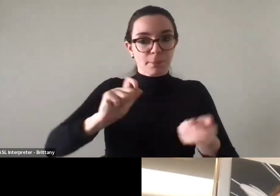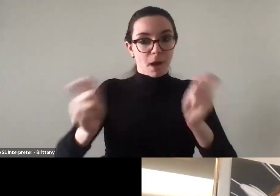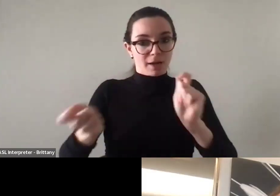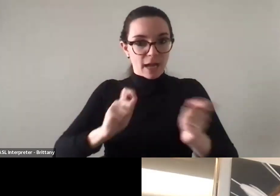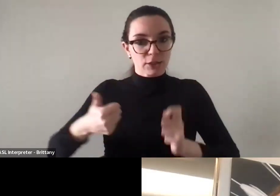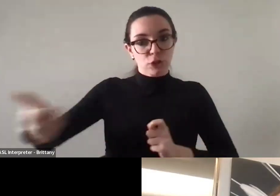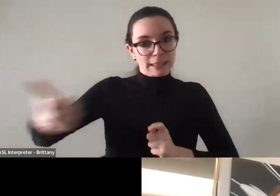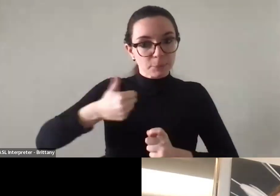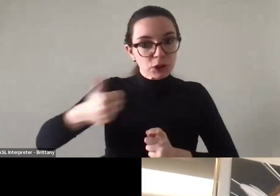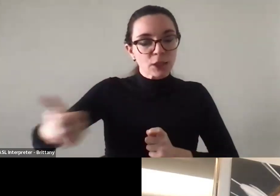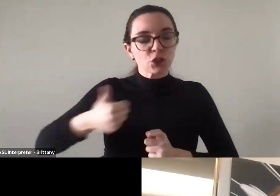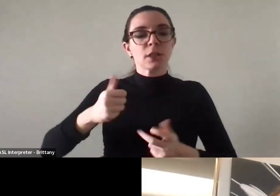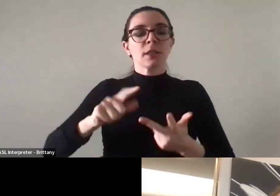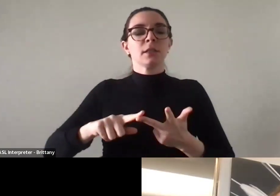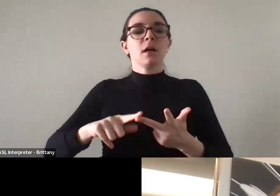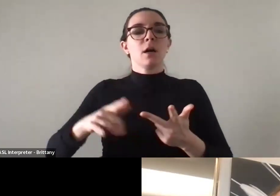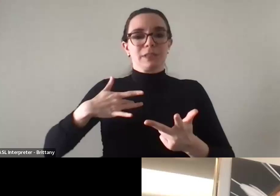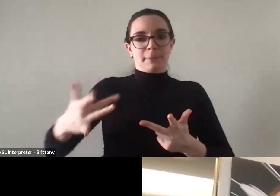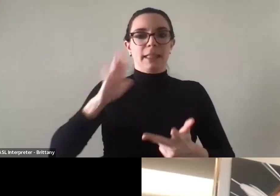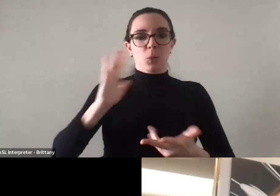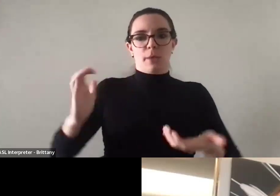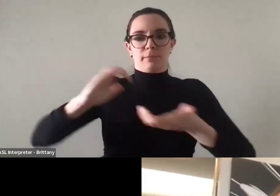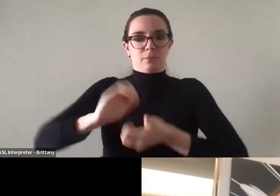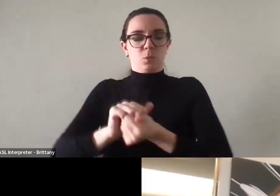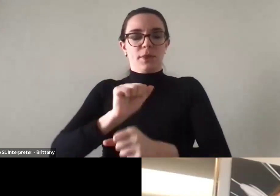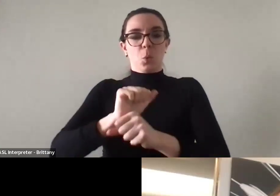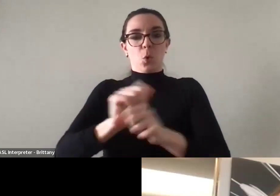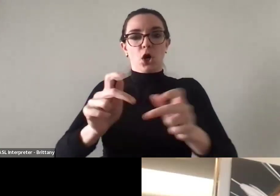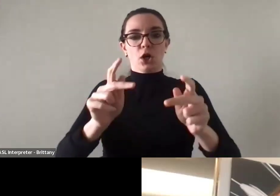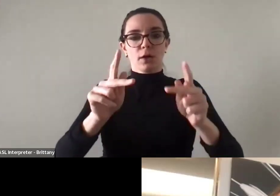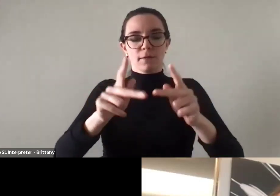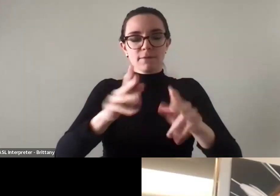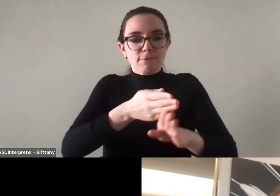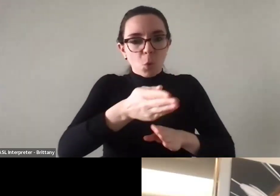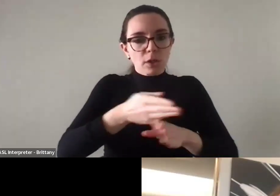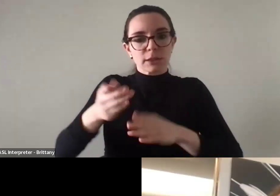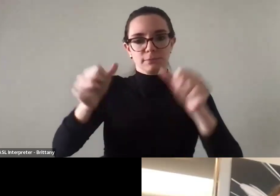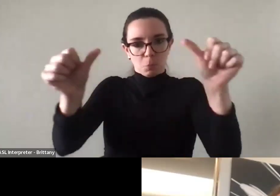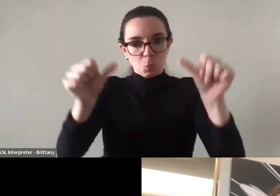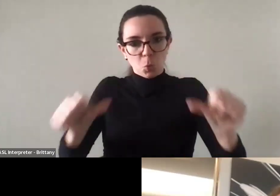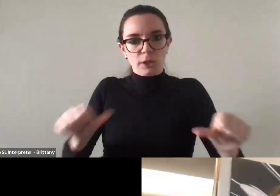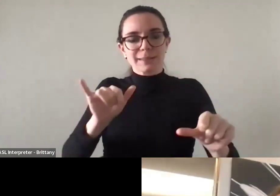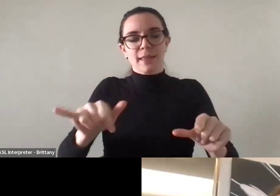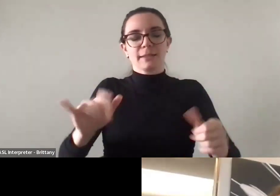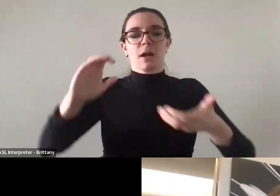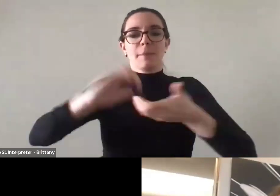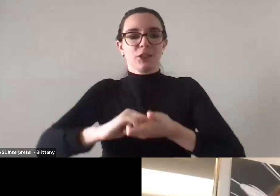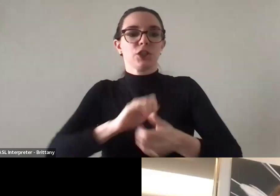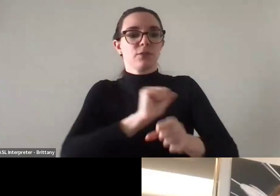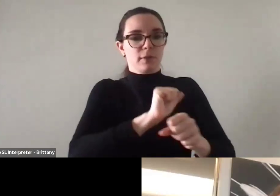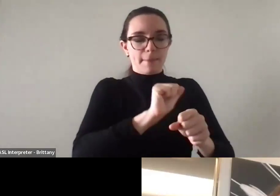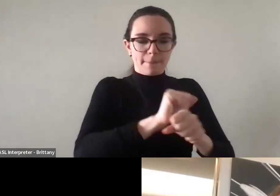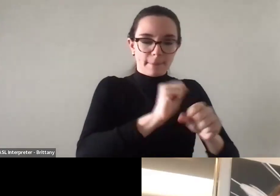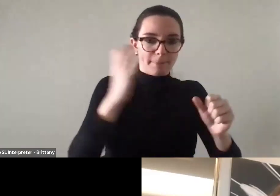transportation, and we'll usually partner with workforce boards to create something that is a combination of employer and workforce